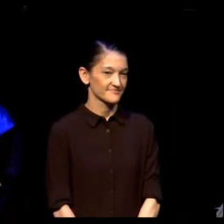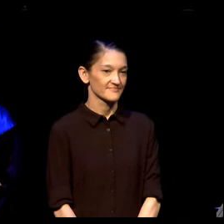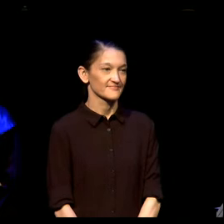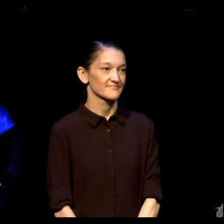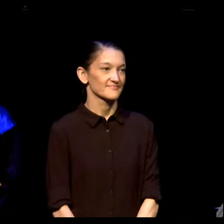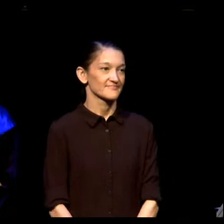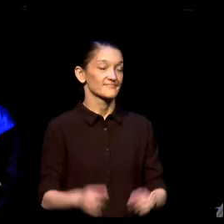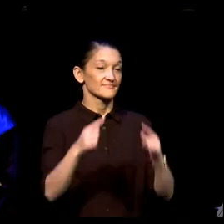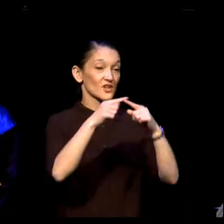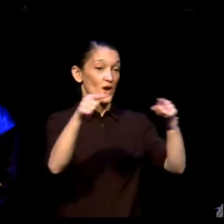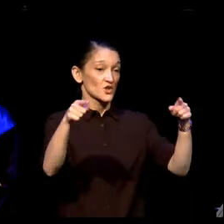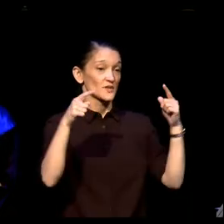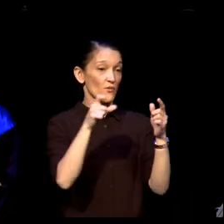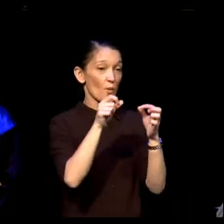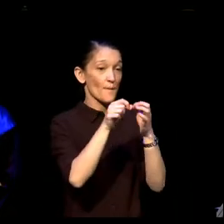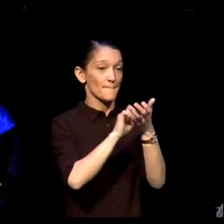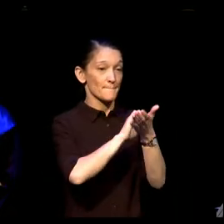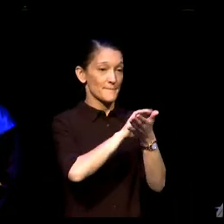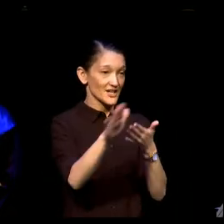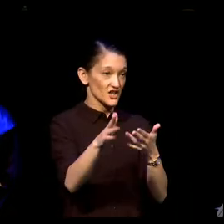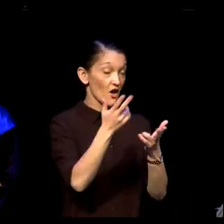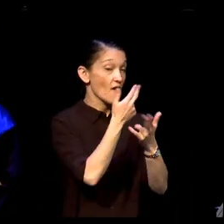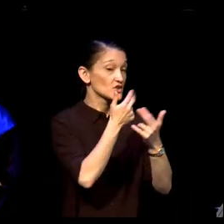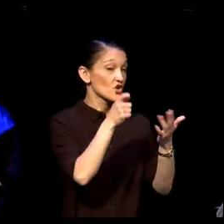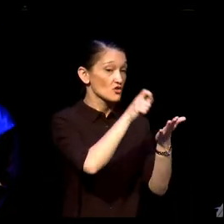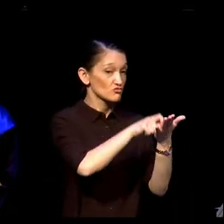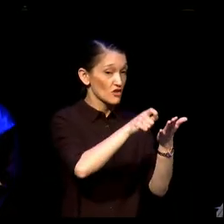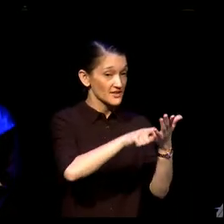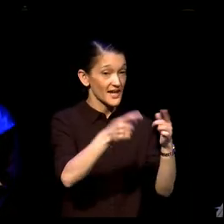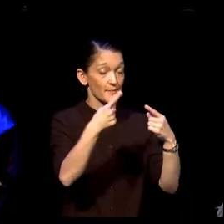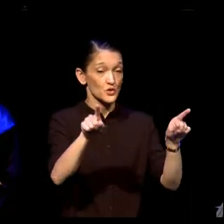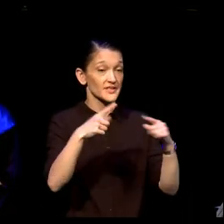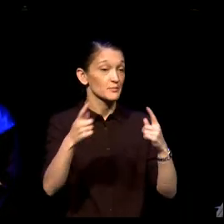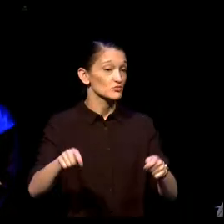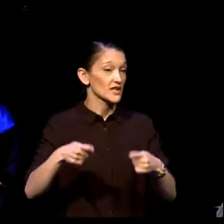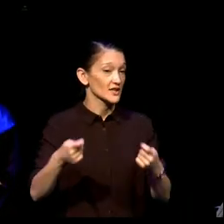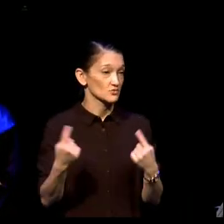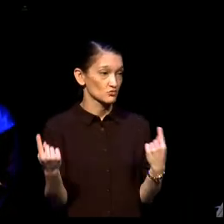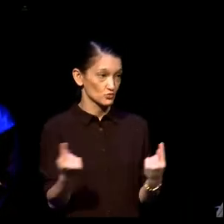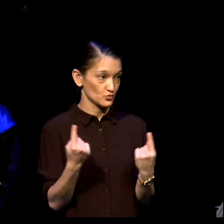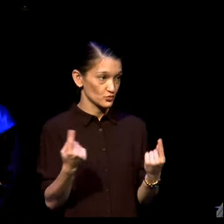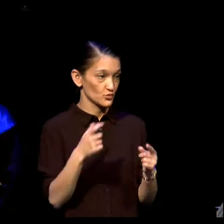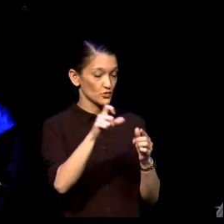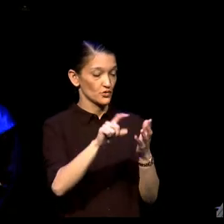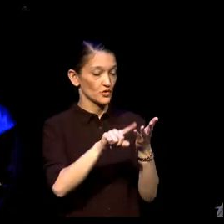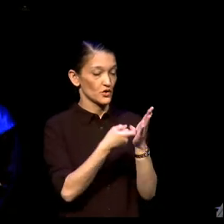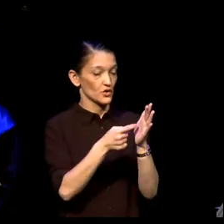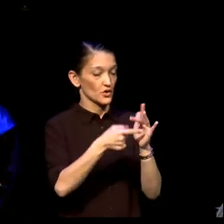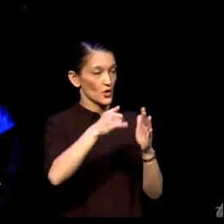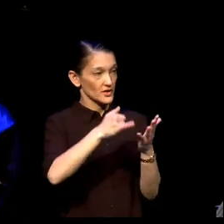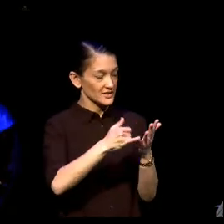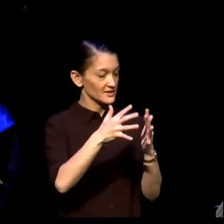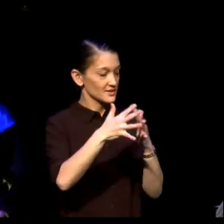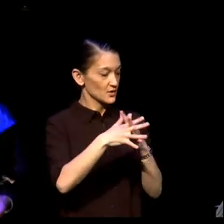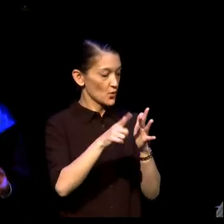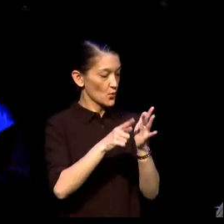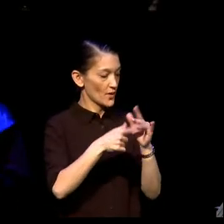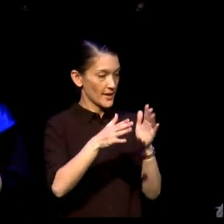The graduates for Bachelor of Songwriting and Music Production are Curtis William Piers,